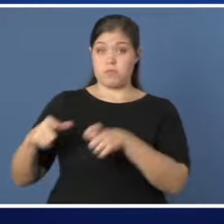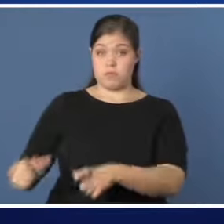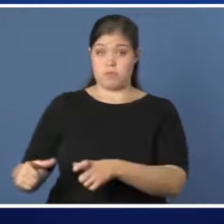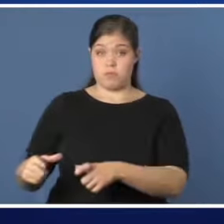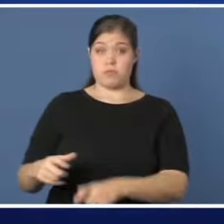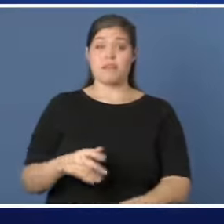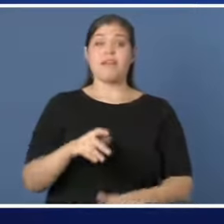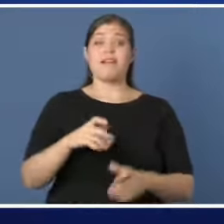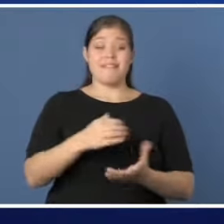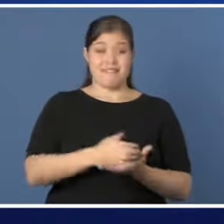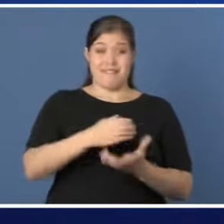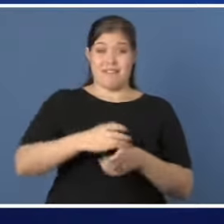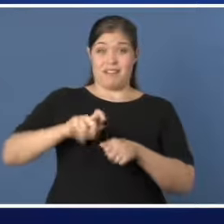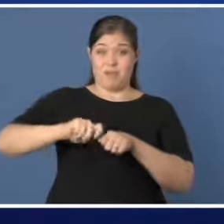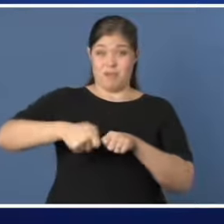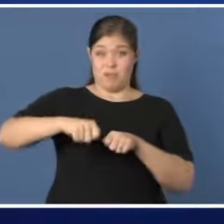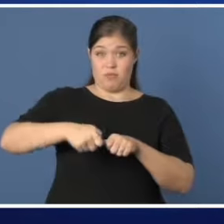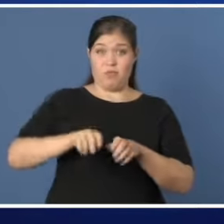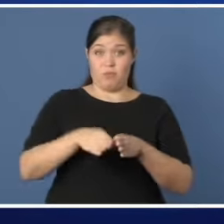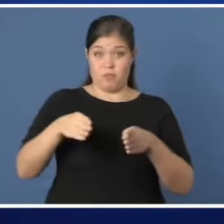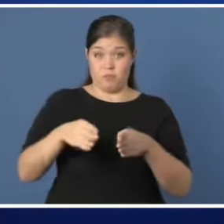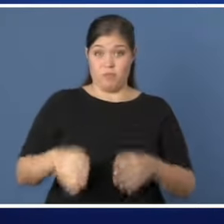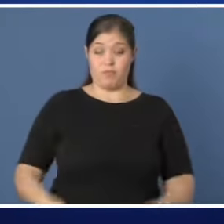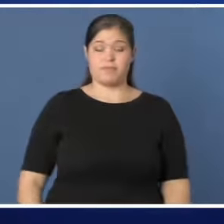medical conditions, behavior problems,